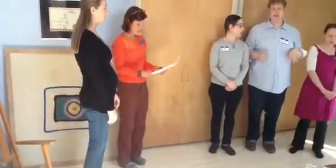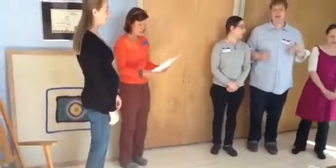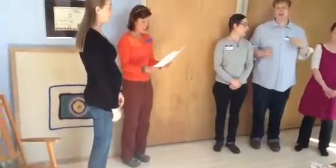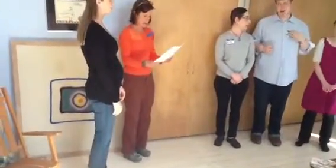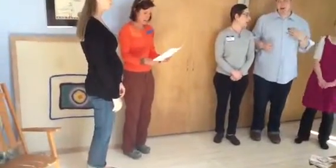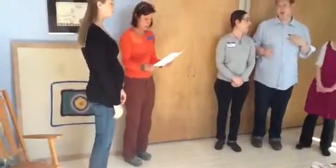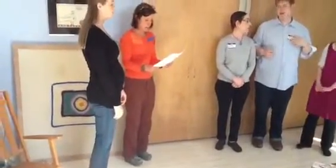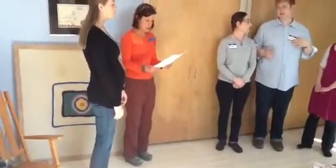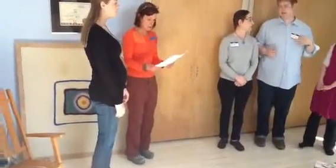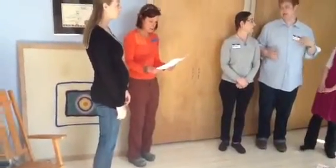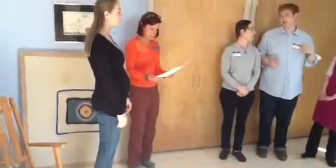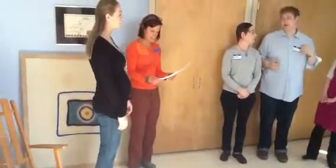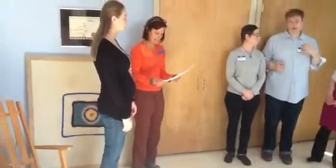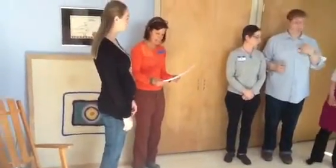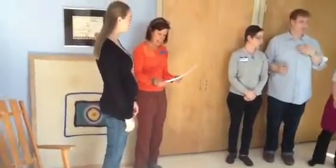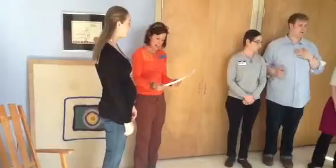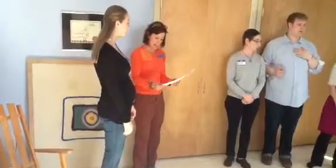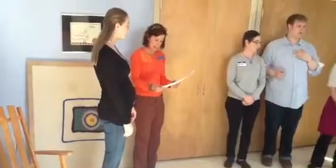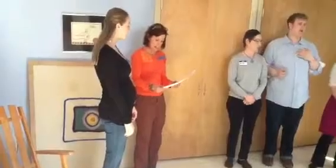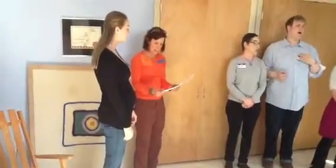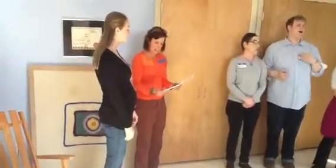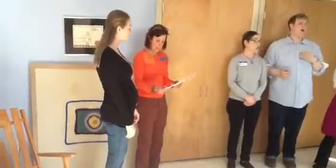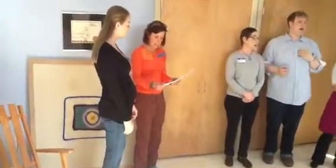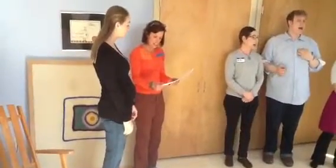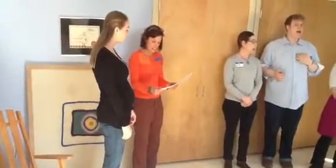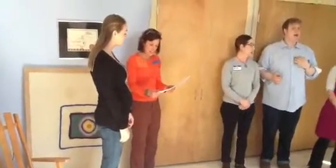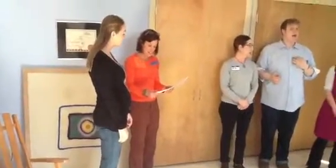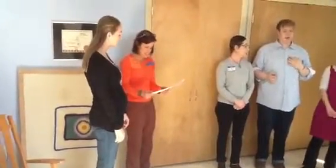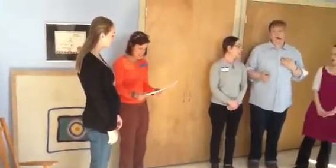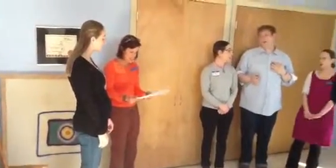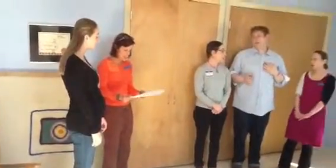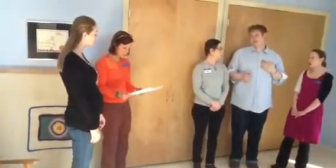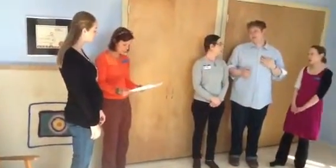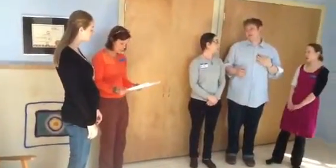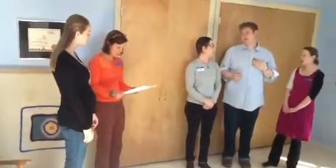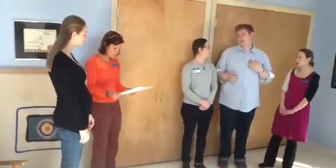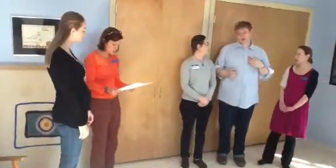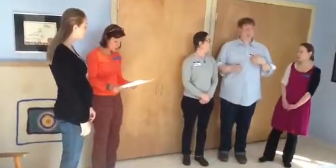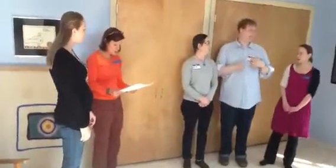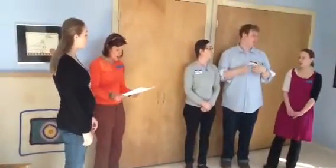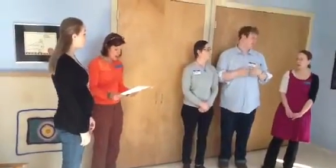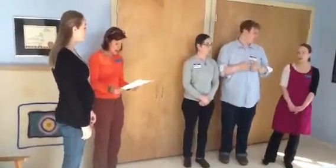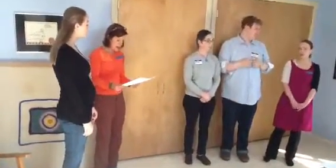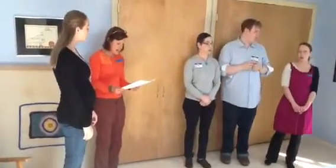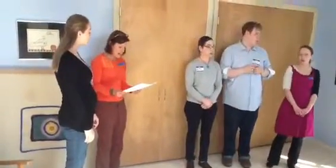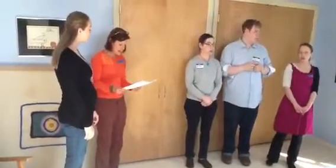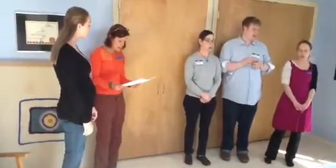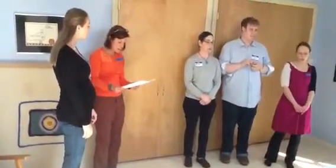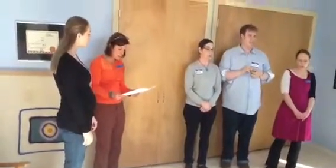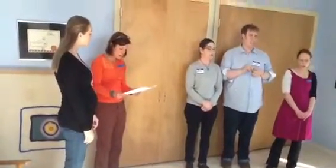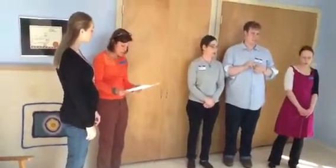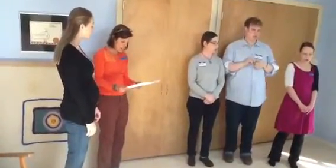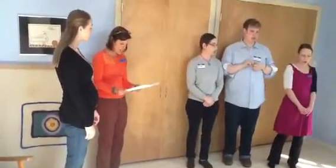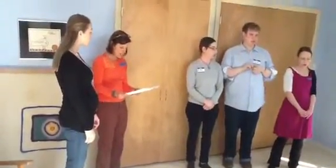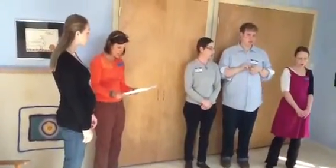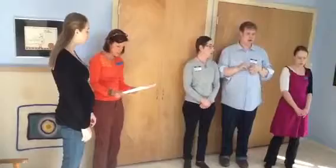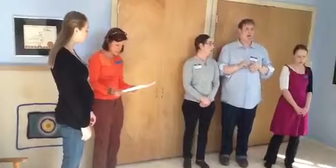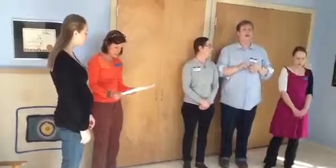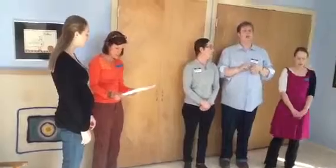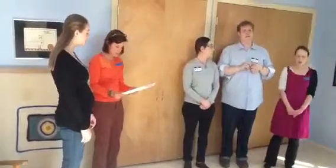The rainbow paints the sky in colors that are true. Red, orange, yellow, green,